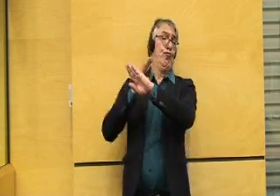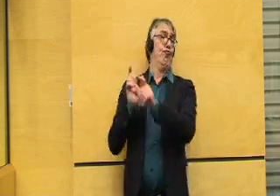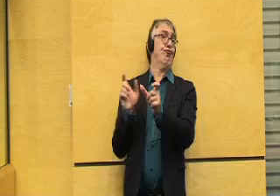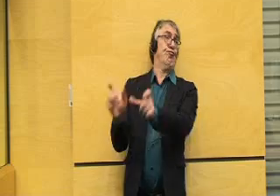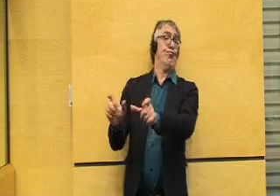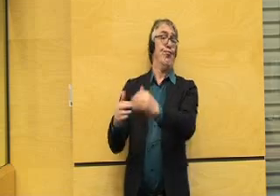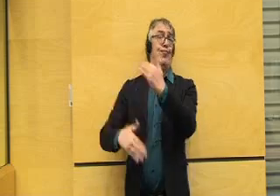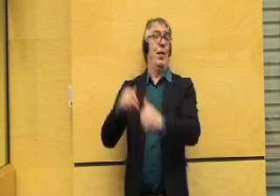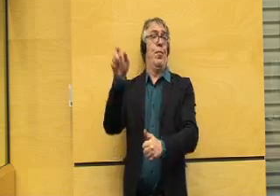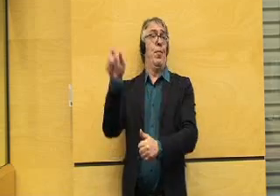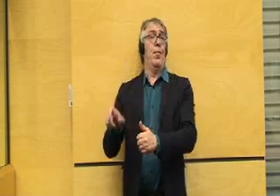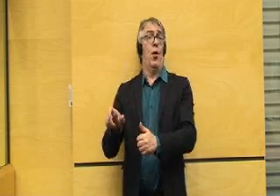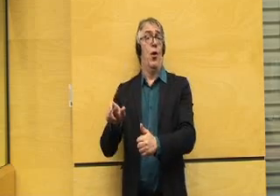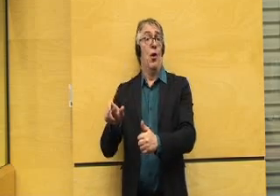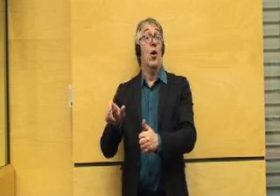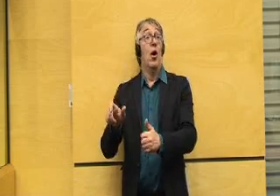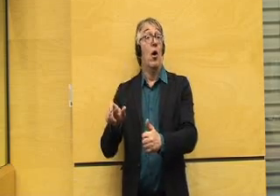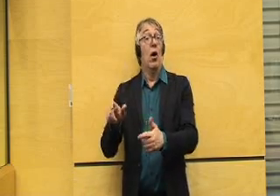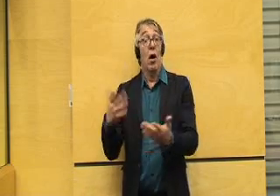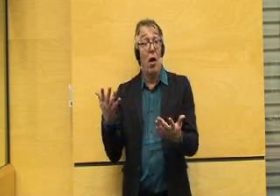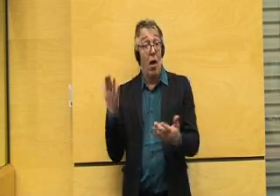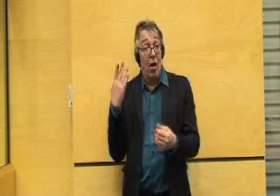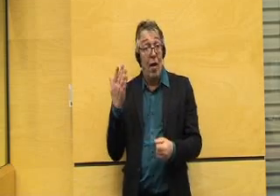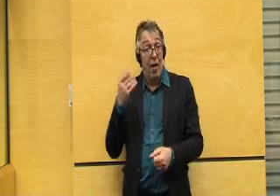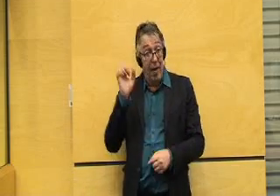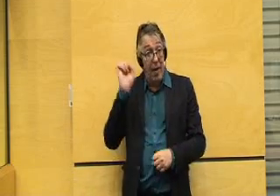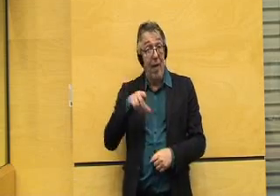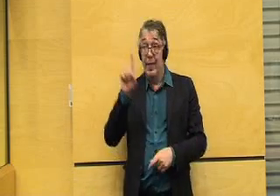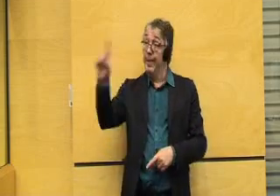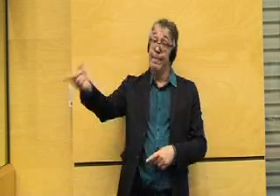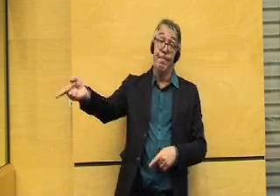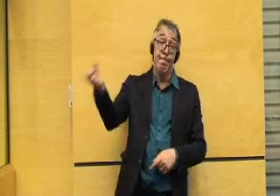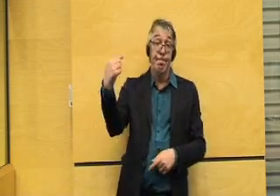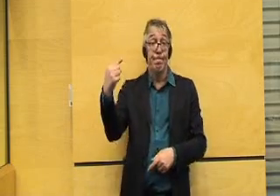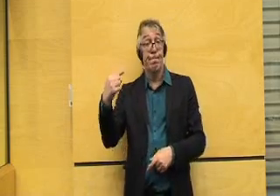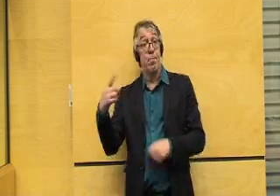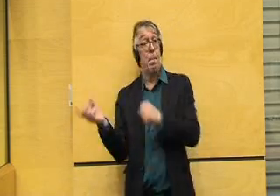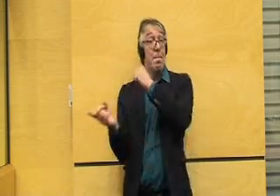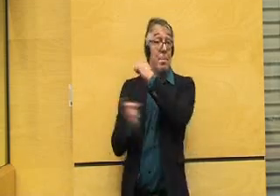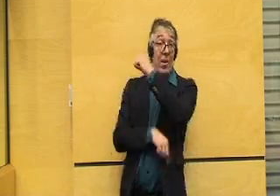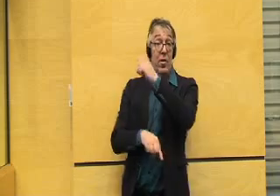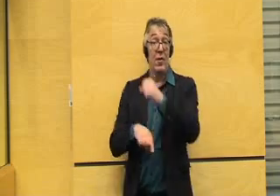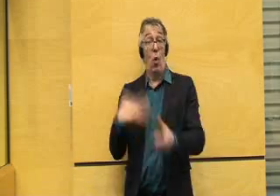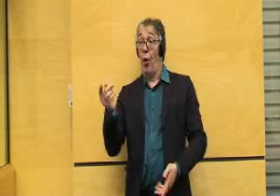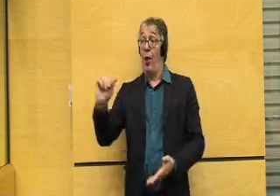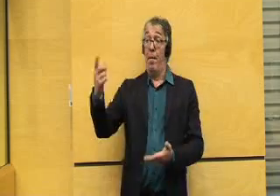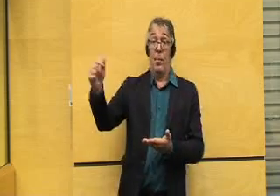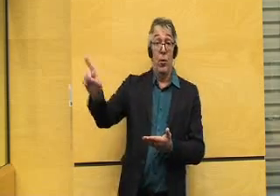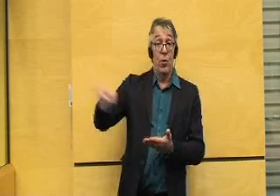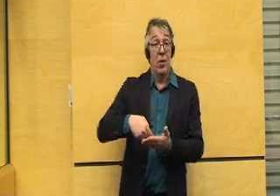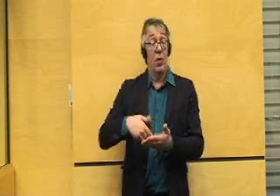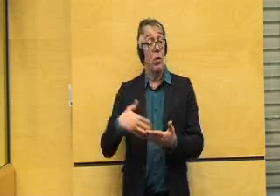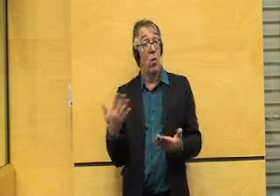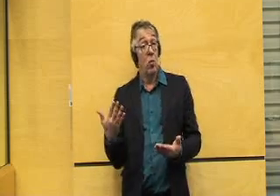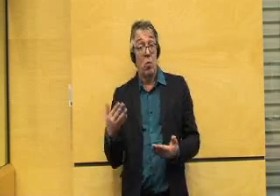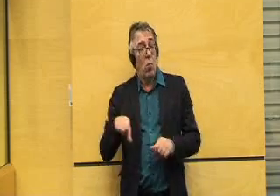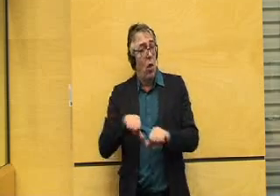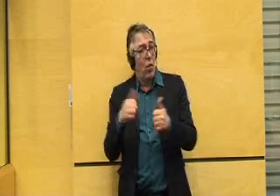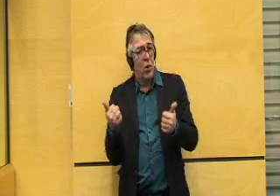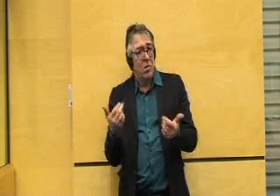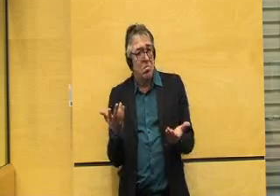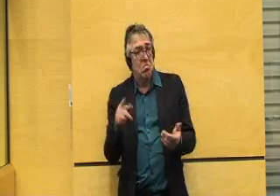very concrete cases, sources we have received pointed out that there was with